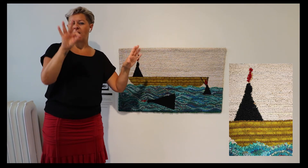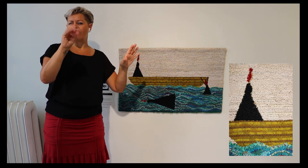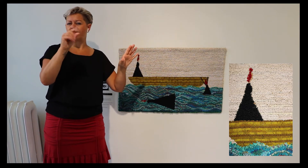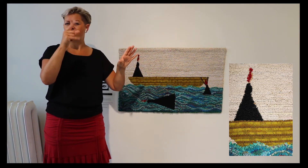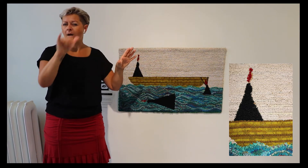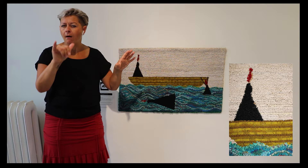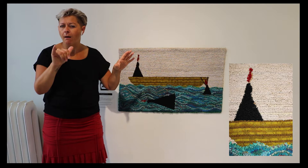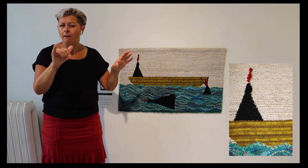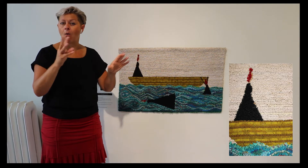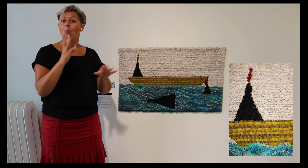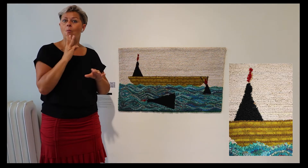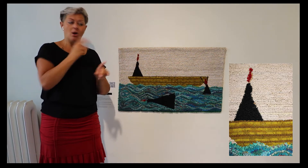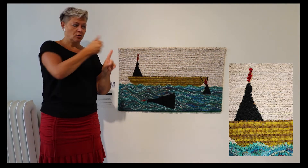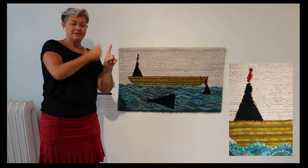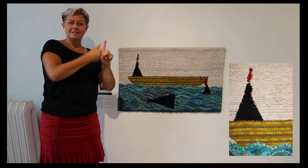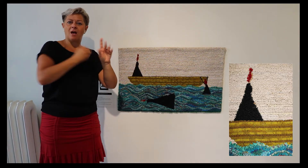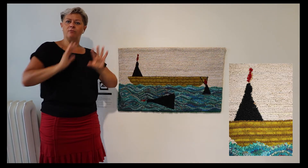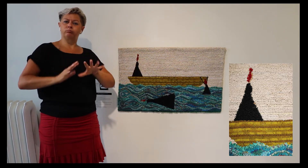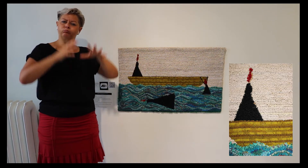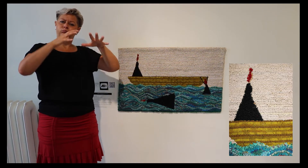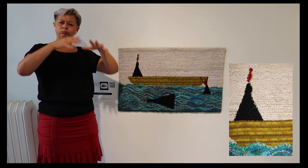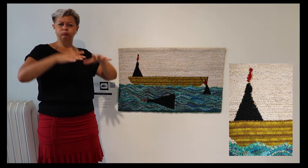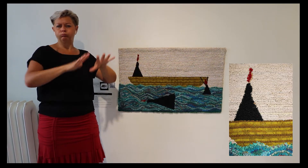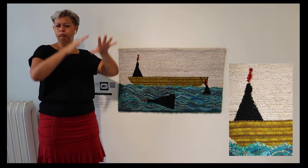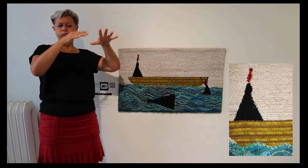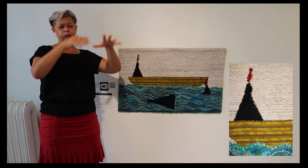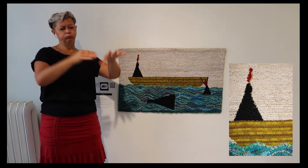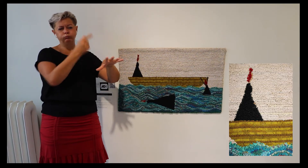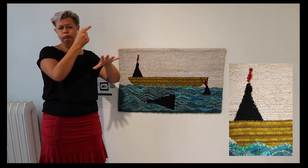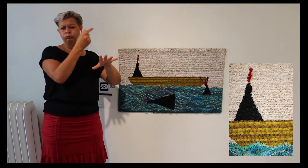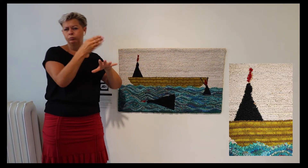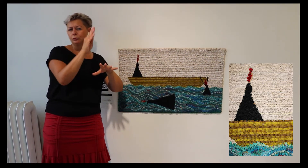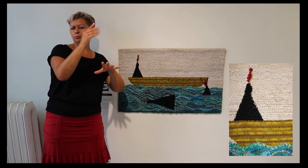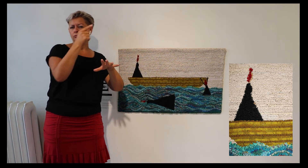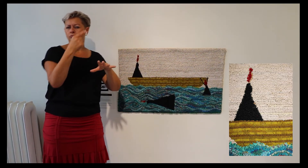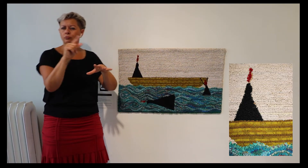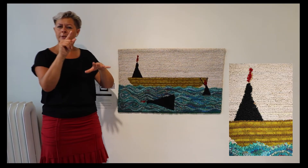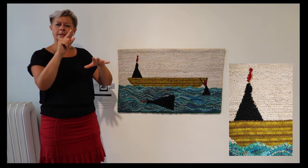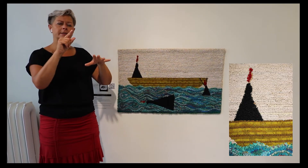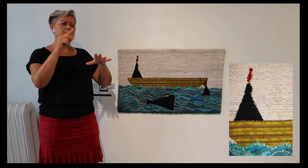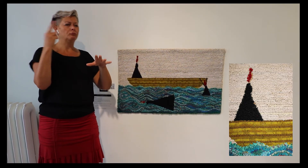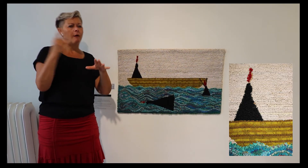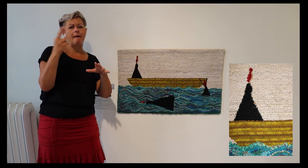foggy, and the water is wavy with blue, green, gray, and lavender.